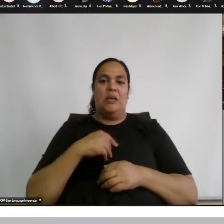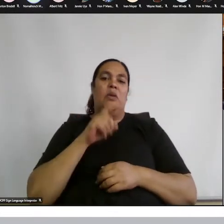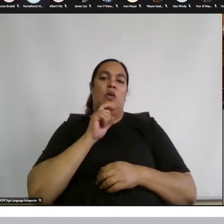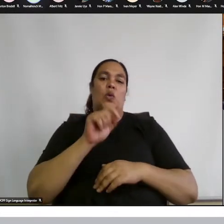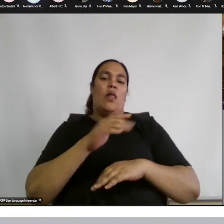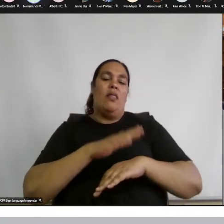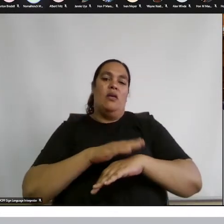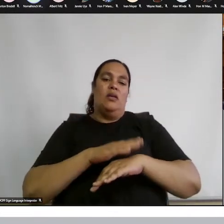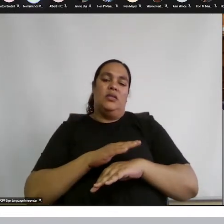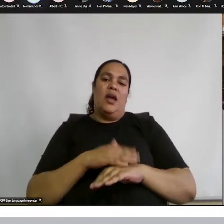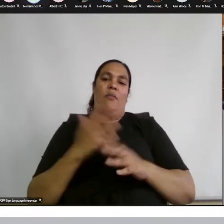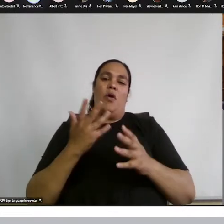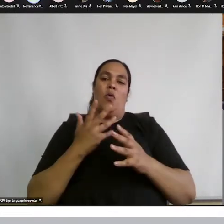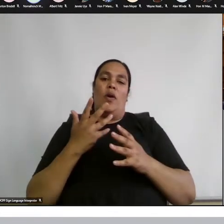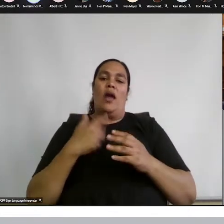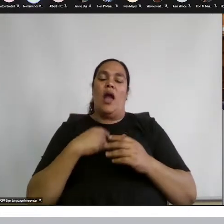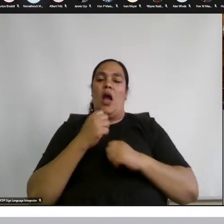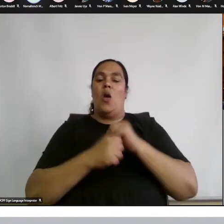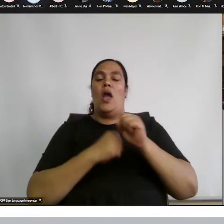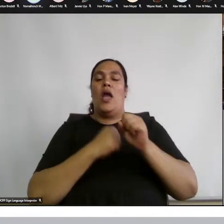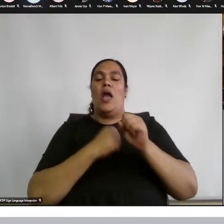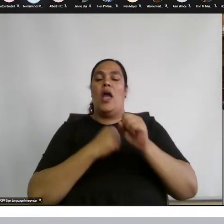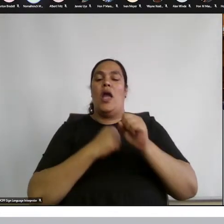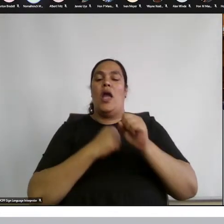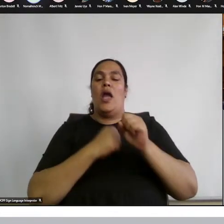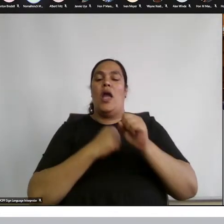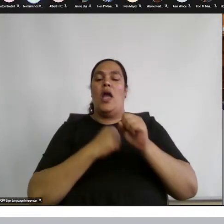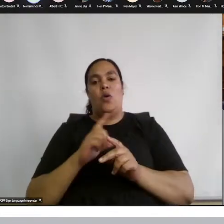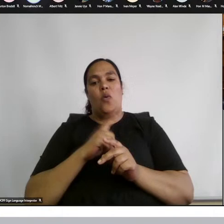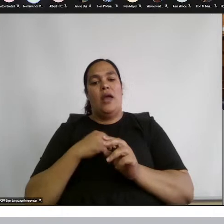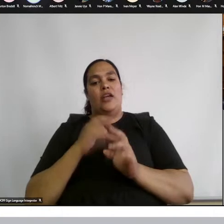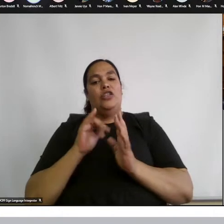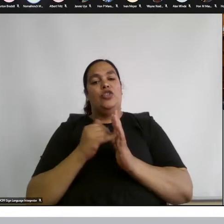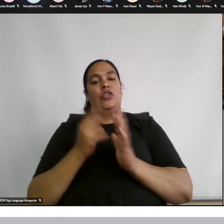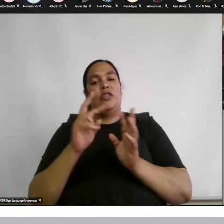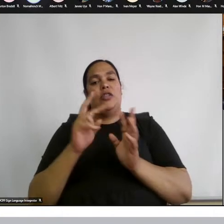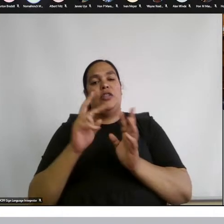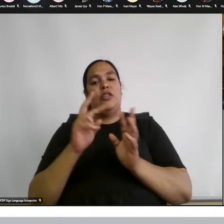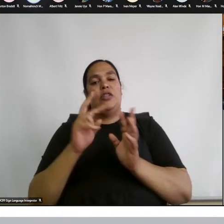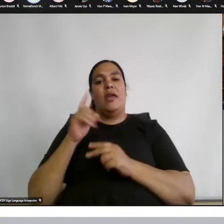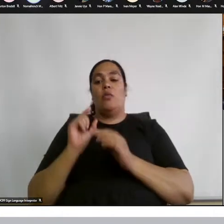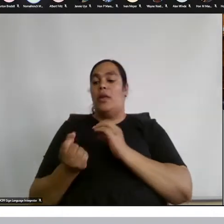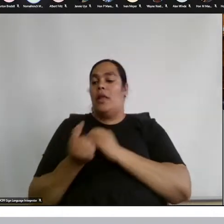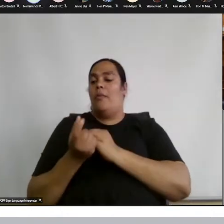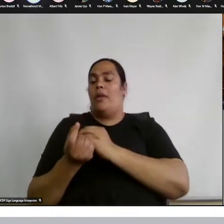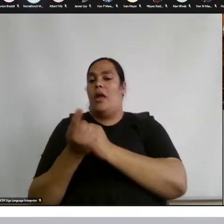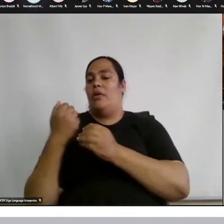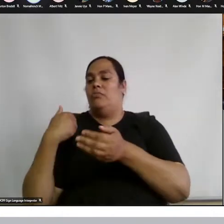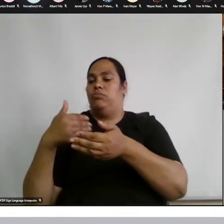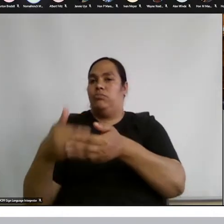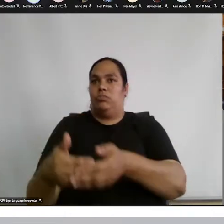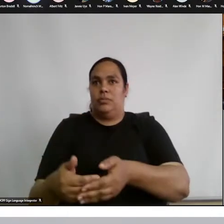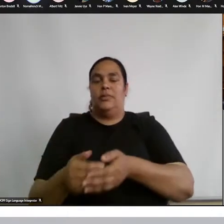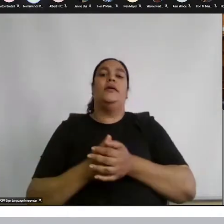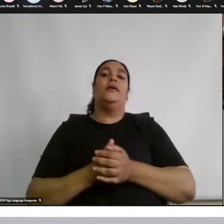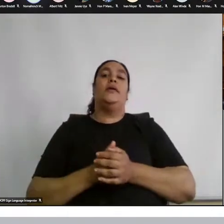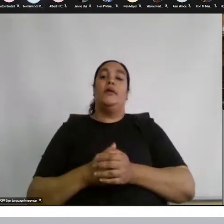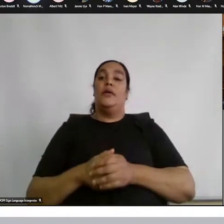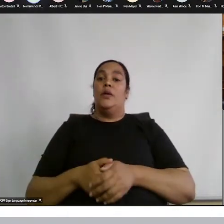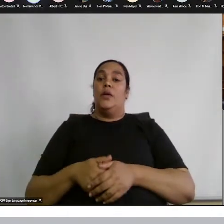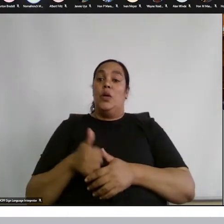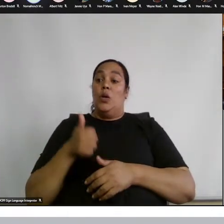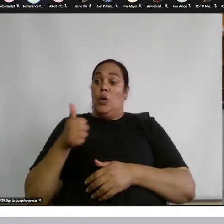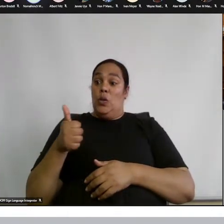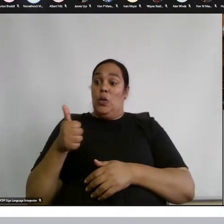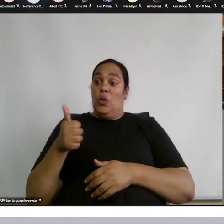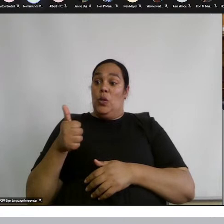time that we're presenting our annual report, so that to reflect on what has been happening throughout. The good part